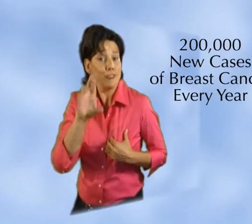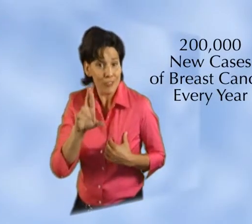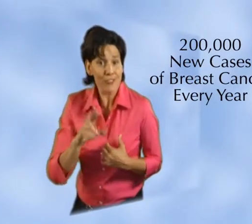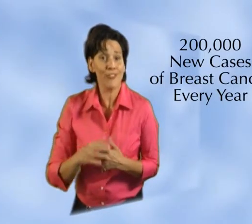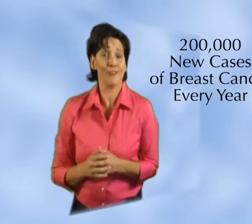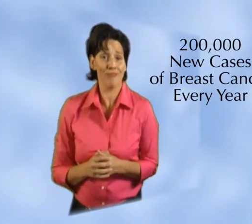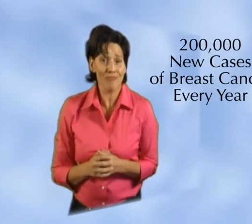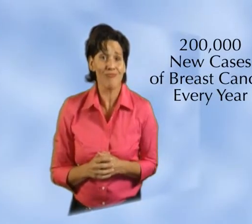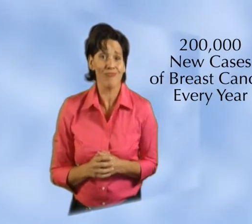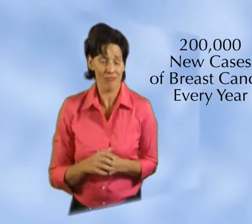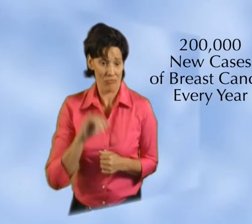and breast cancer.